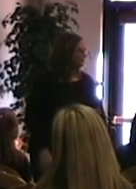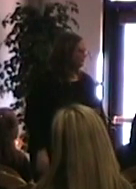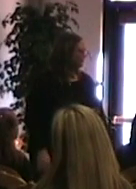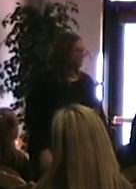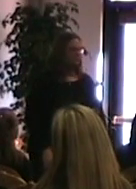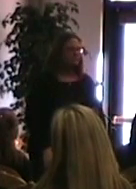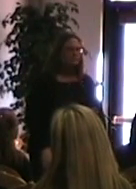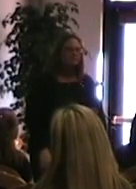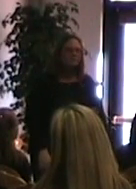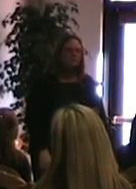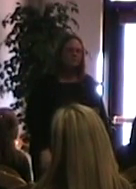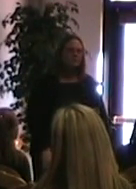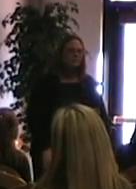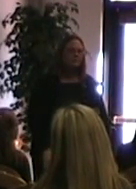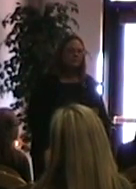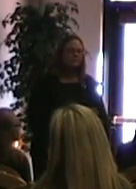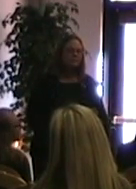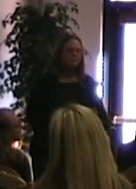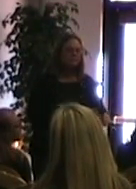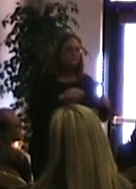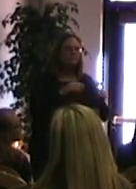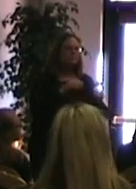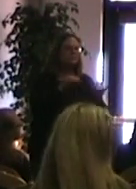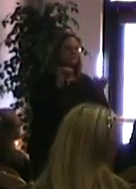This is just the same motion over and over.